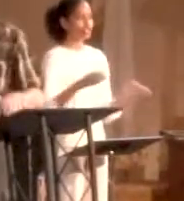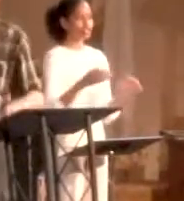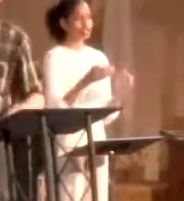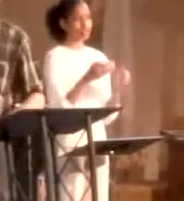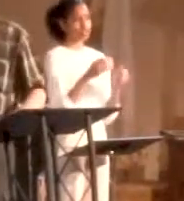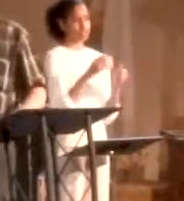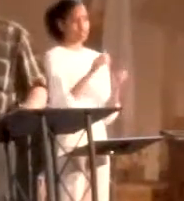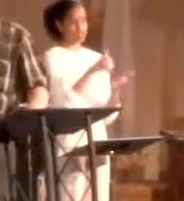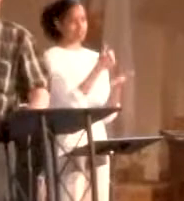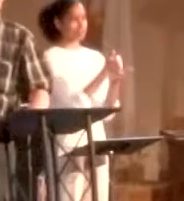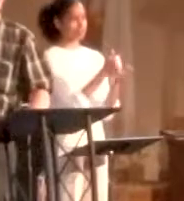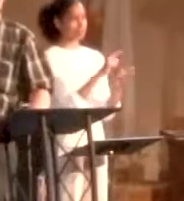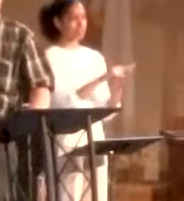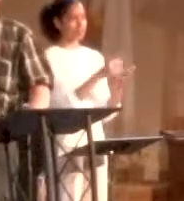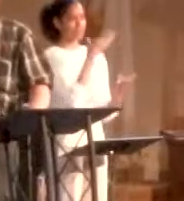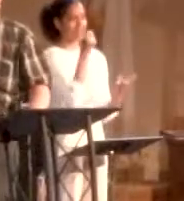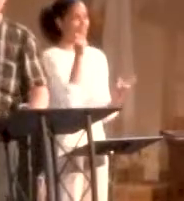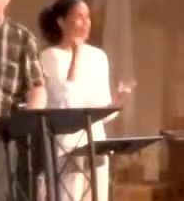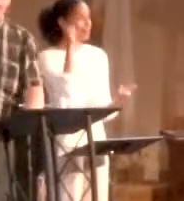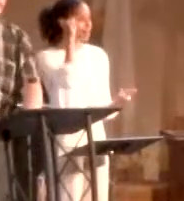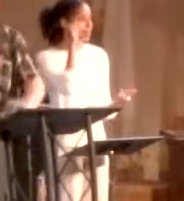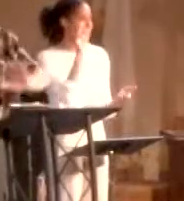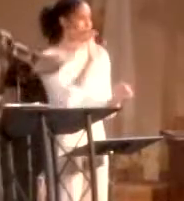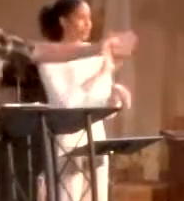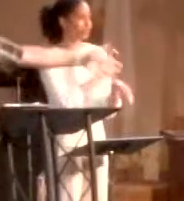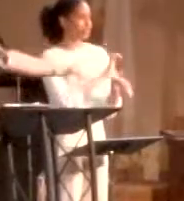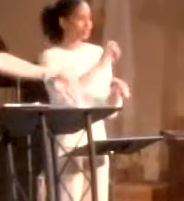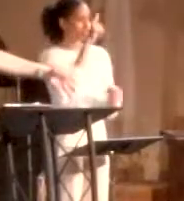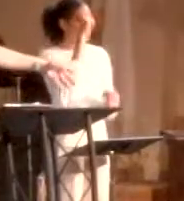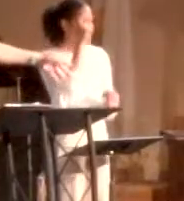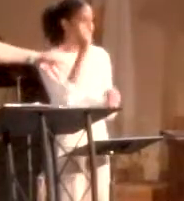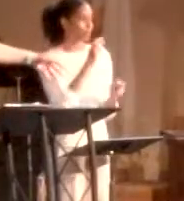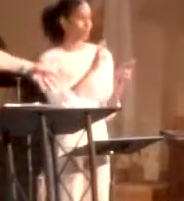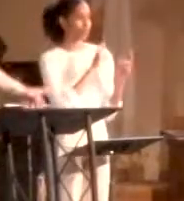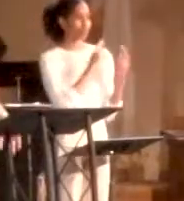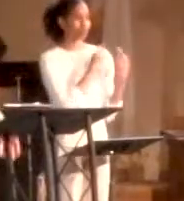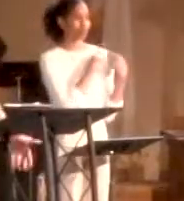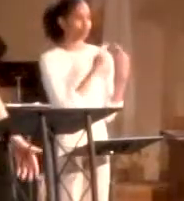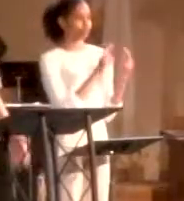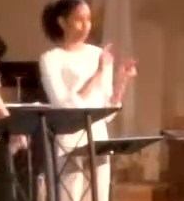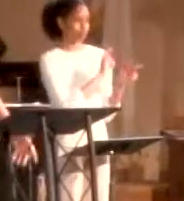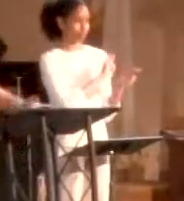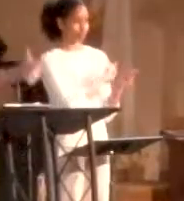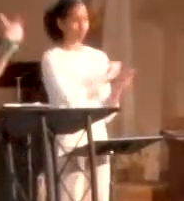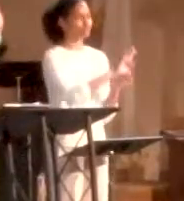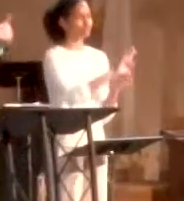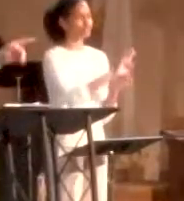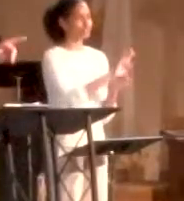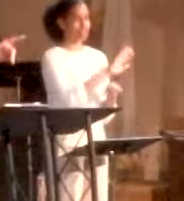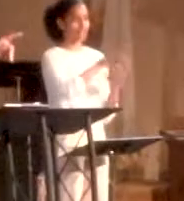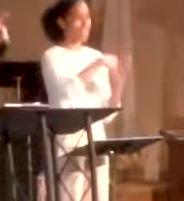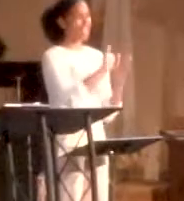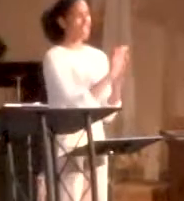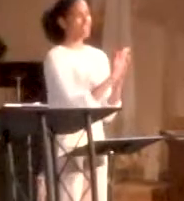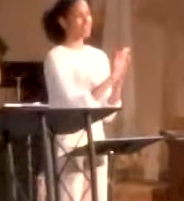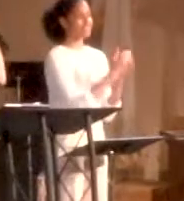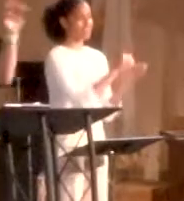activities, even adult church suppers and everything was handled by